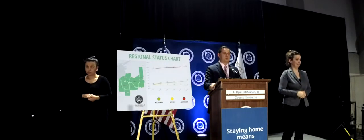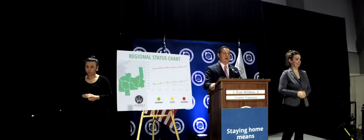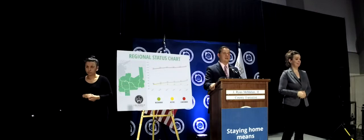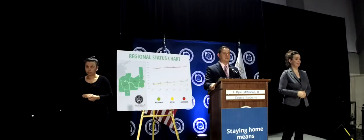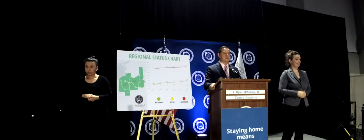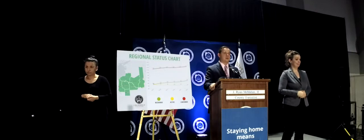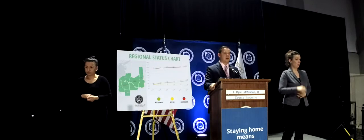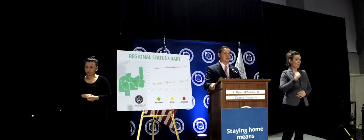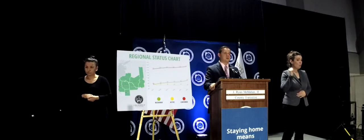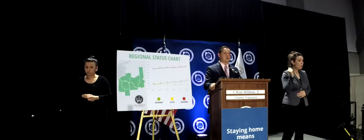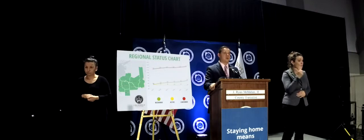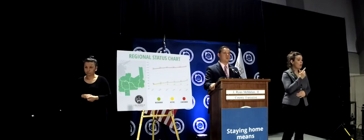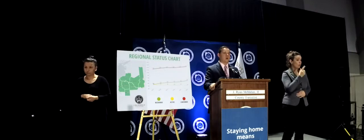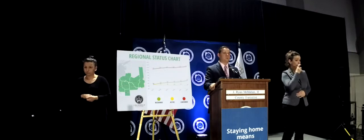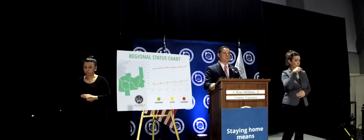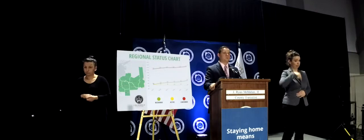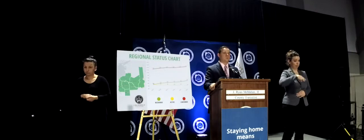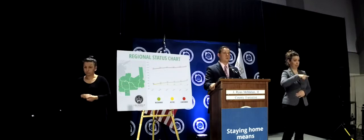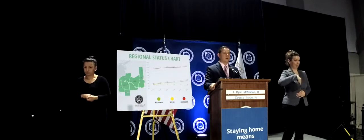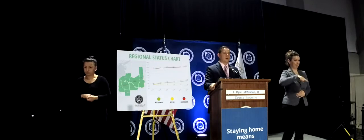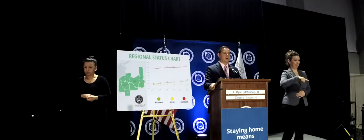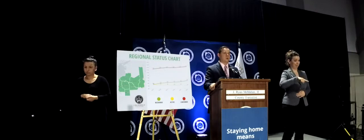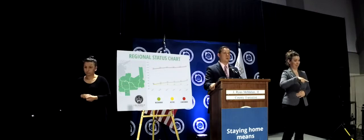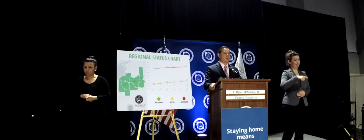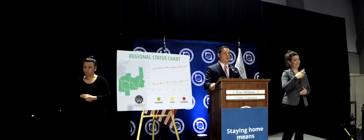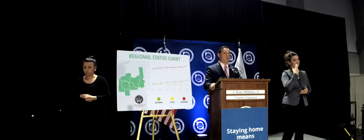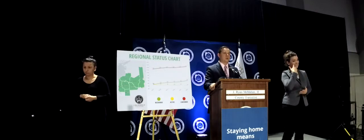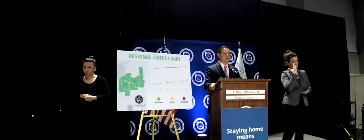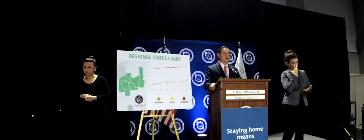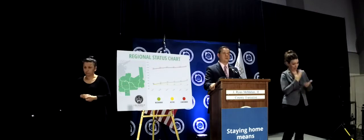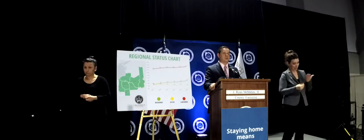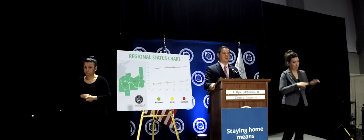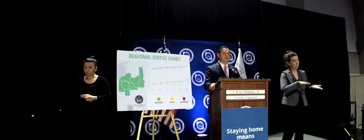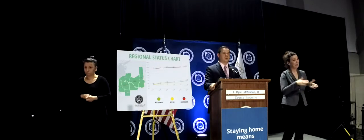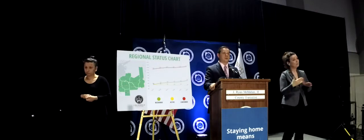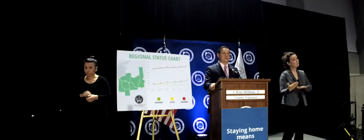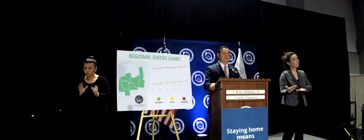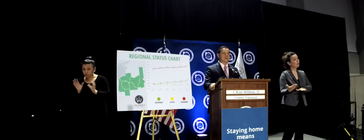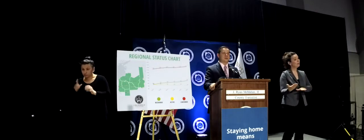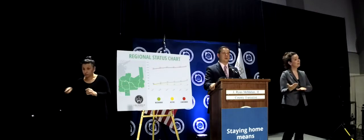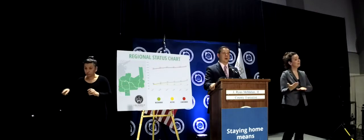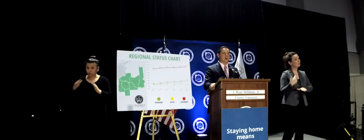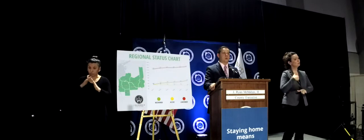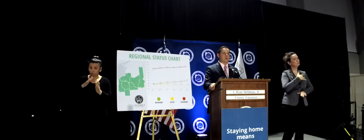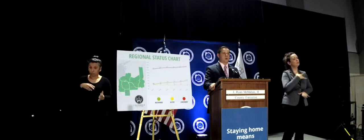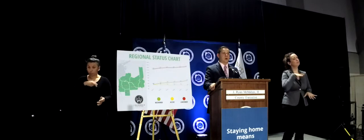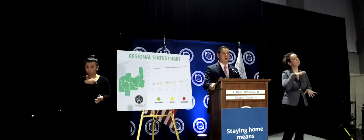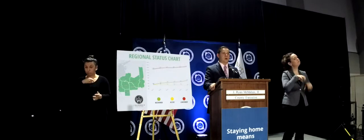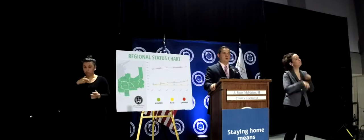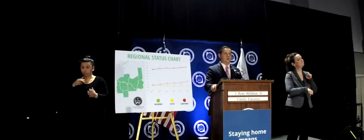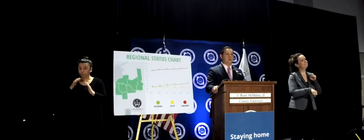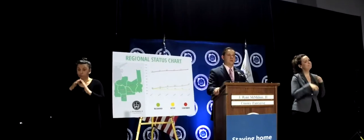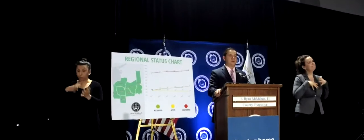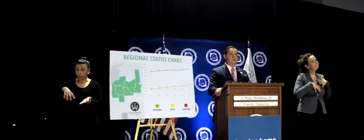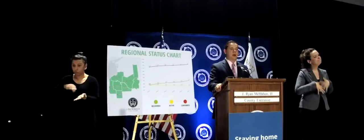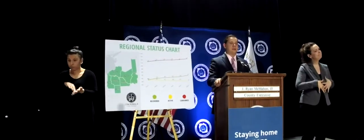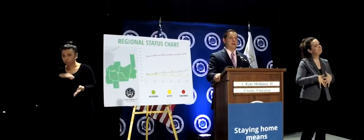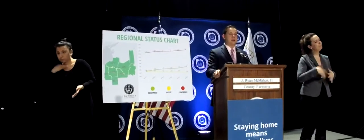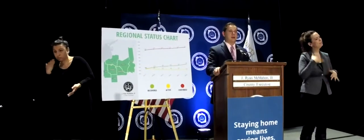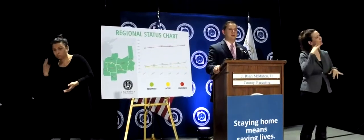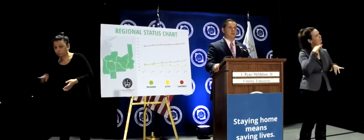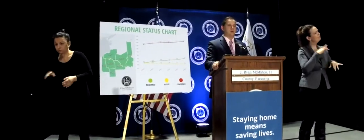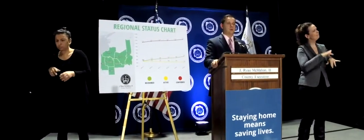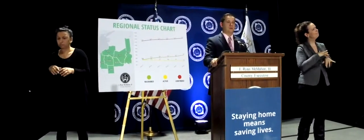everybody in this process that lost a loved one, we grieve with you. We continue to think about this